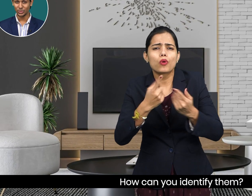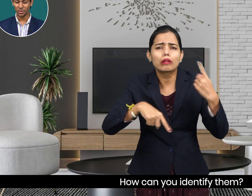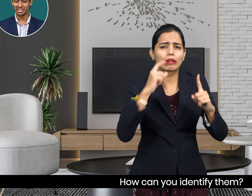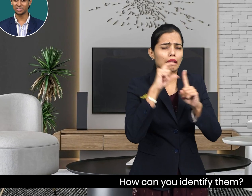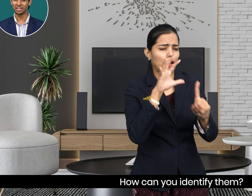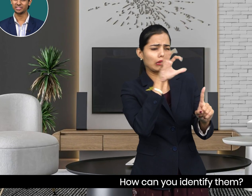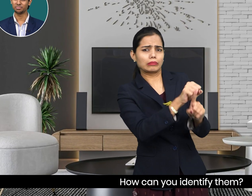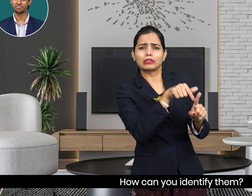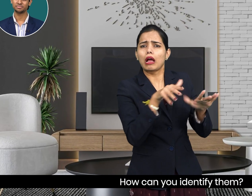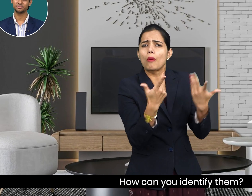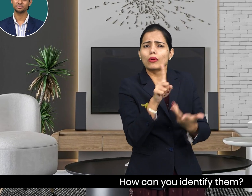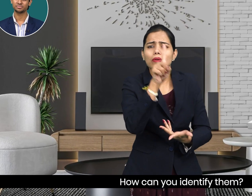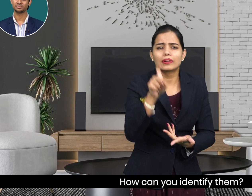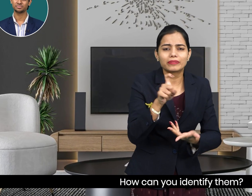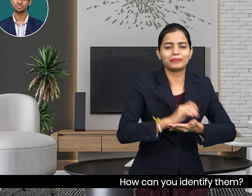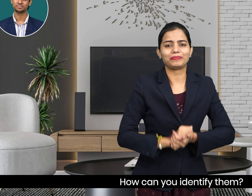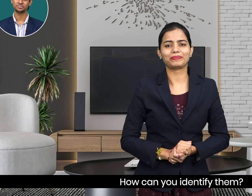How can you identify them?